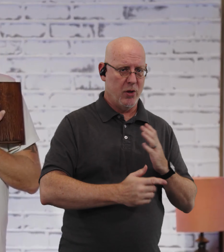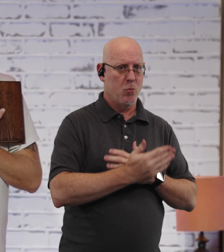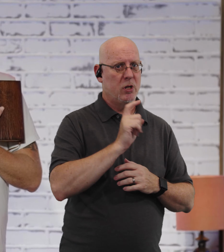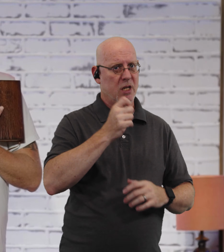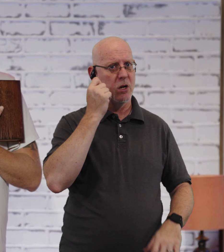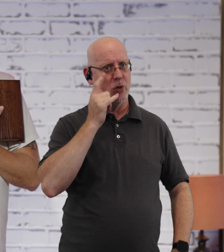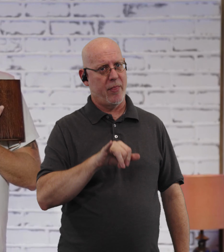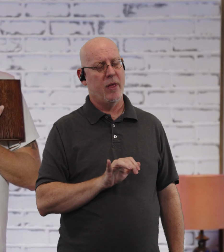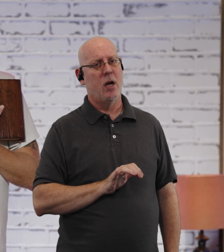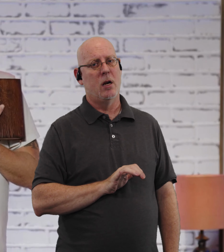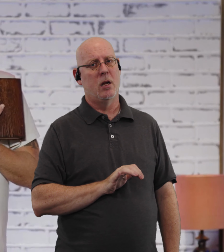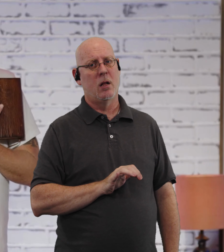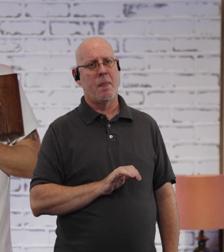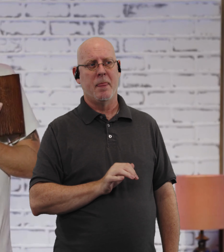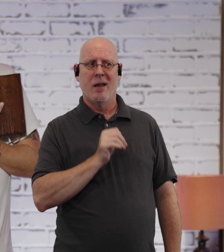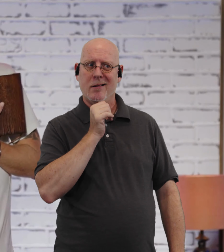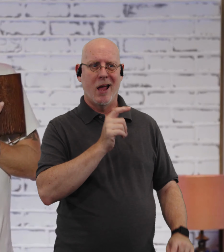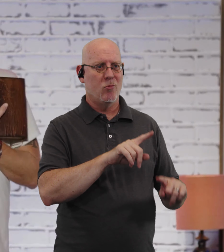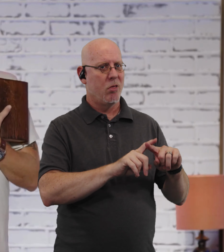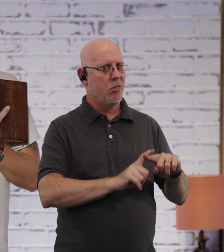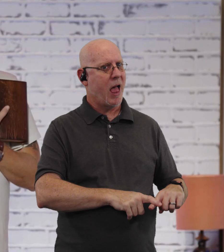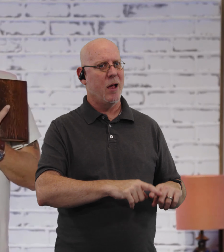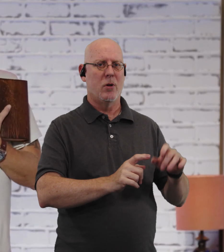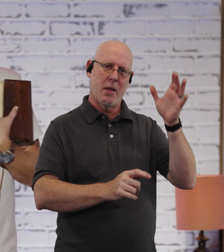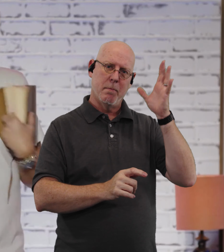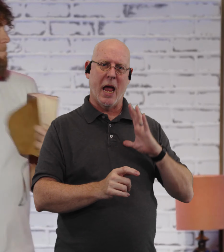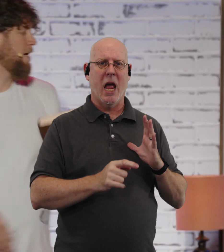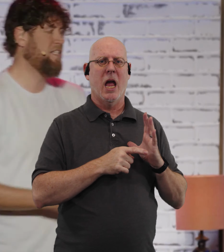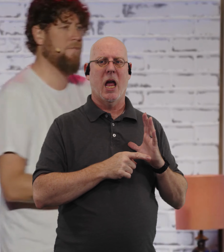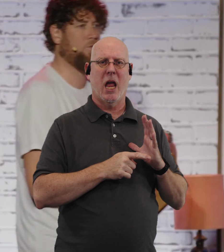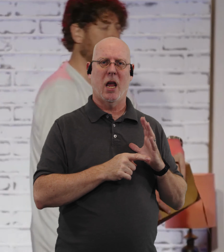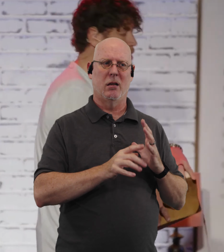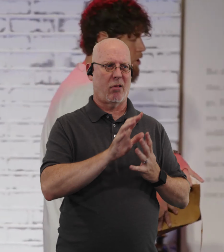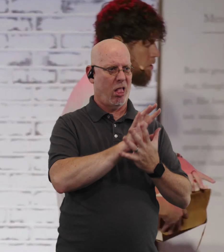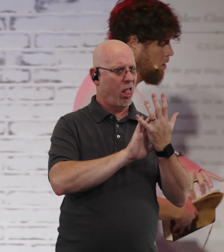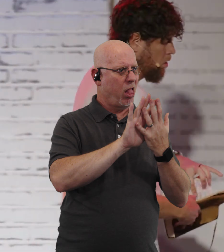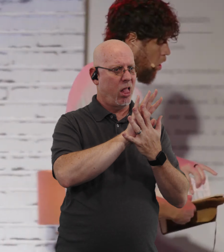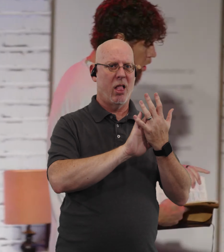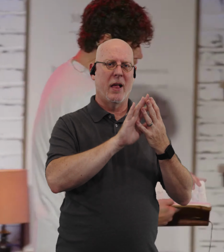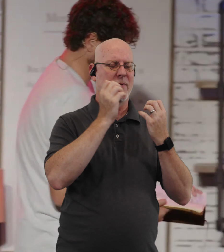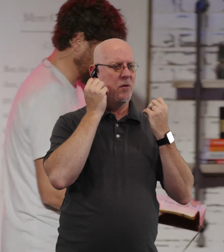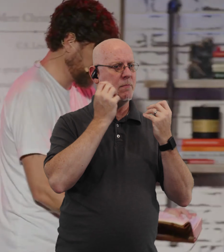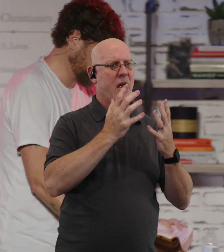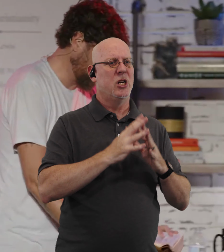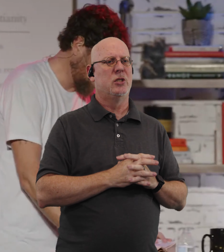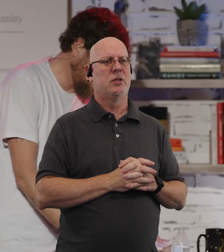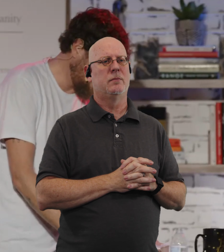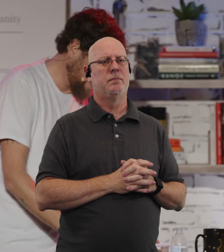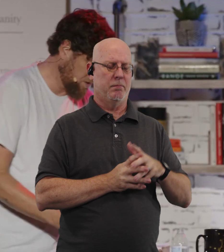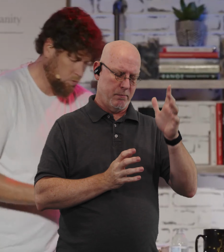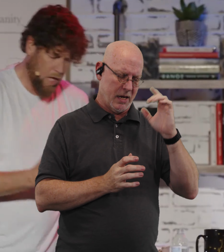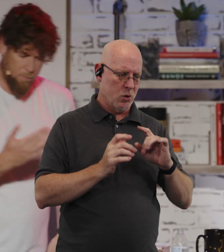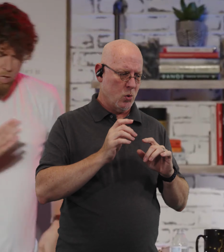we need to understand that. It's just unreliable. We're gonna get mixed information all over the place. The word of man is unreliable.